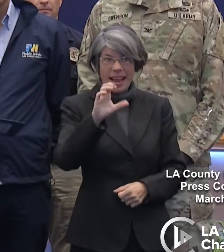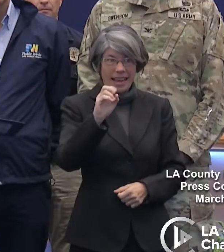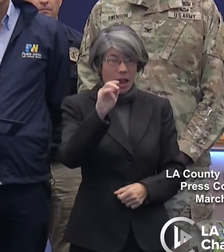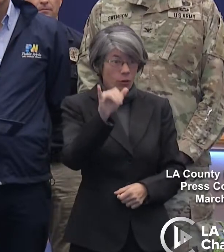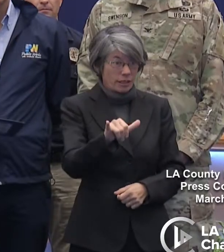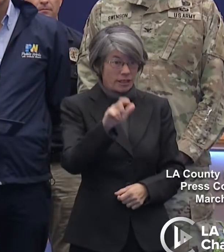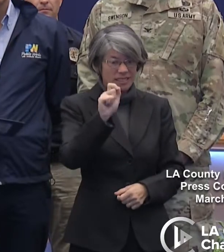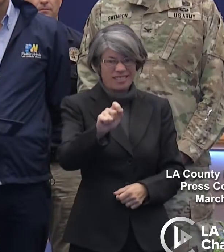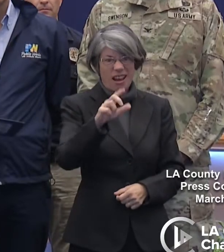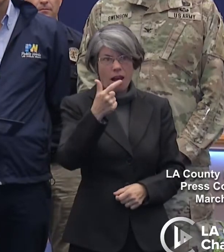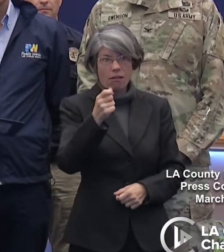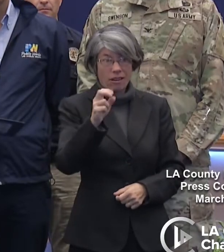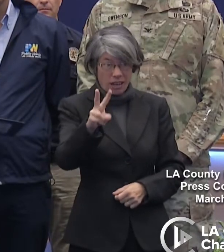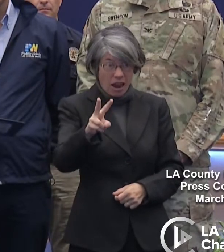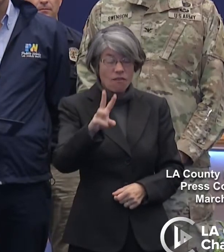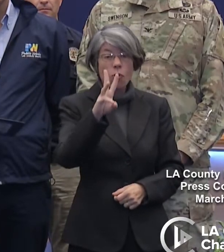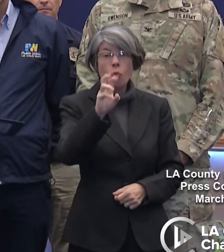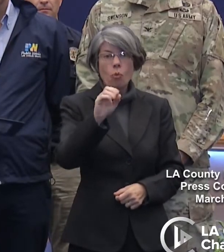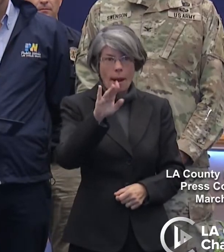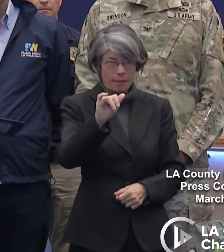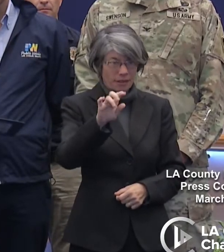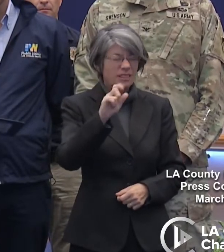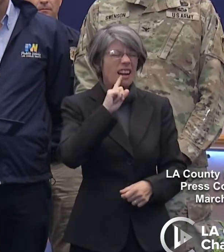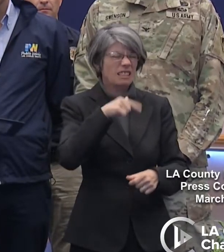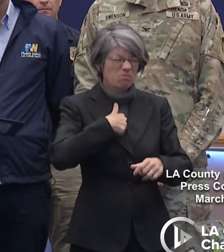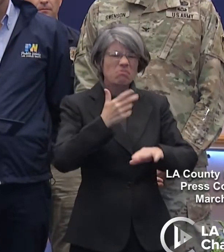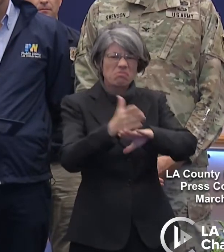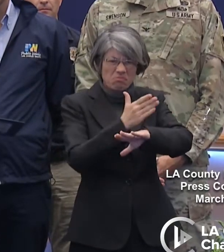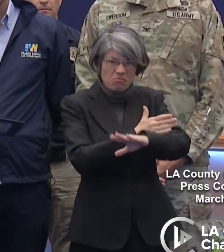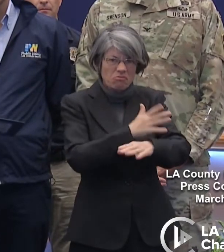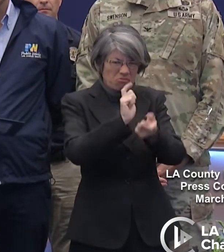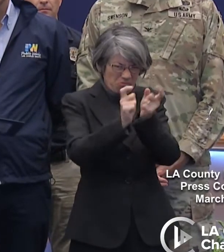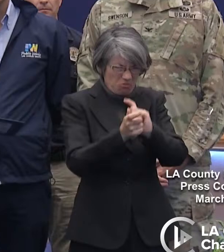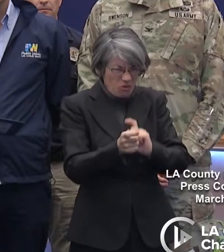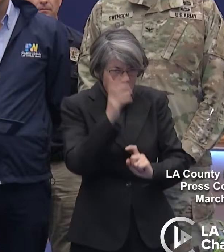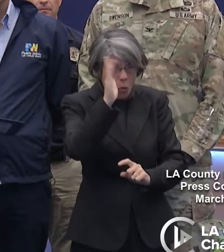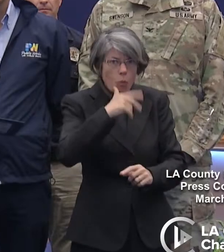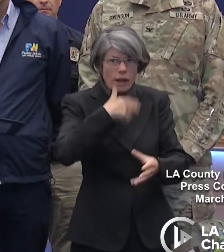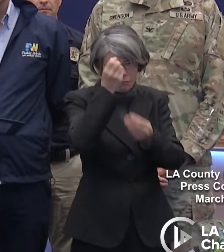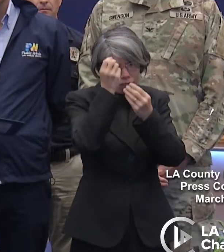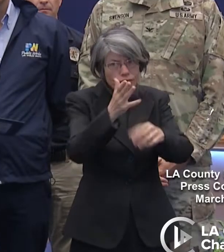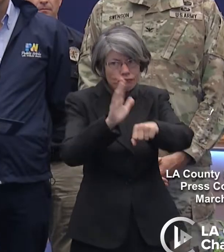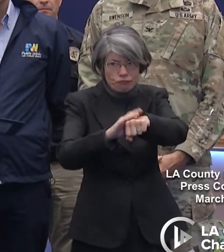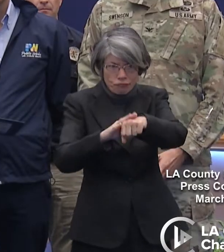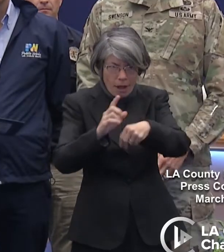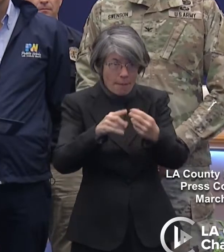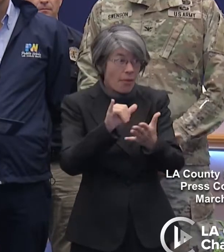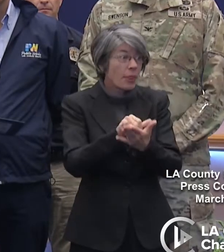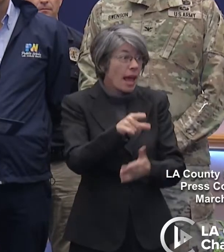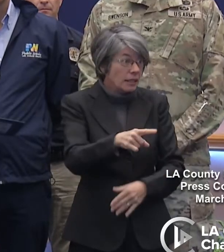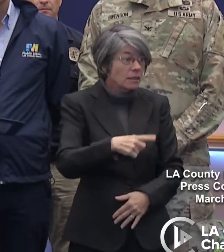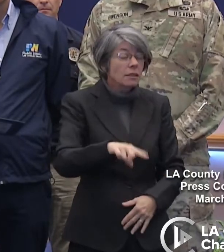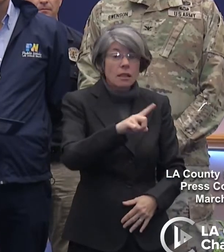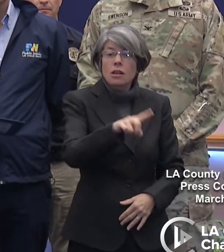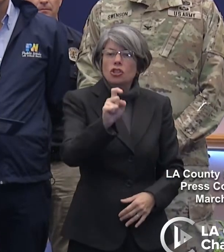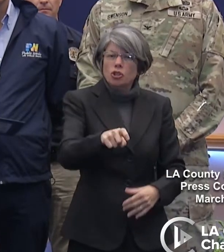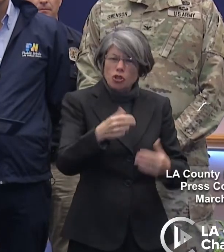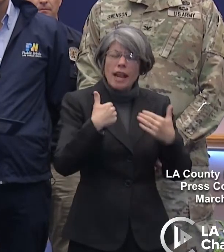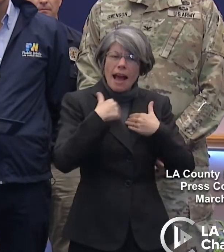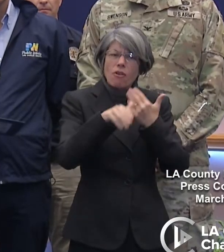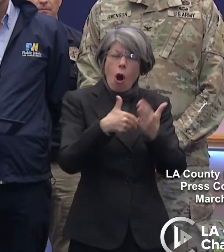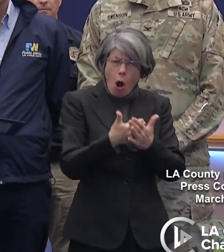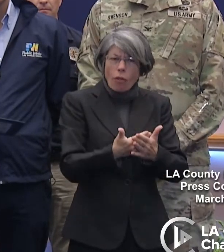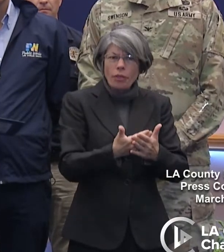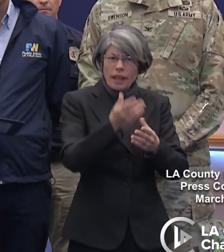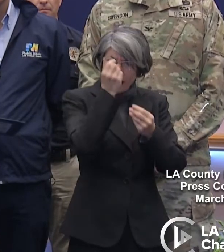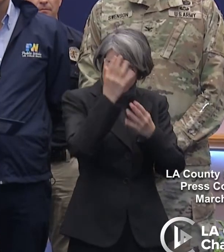recovery.lacounty.gov website will continue to update on an ongoing basis. Wildfire survivors deserve to have all the